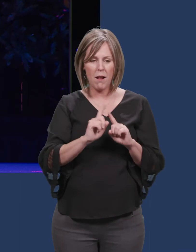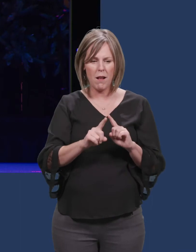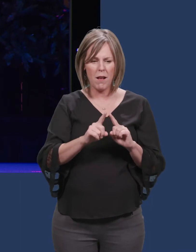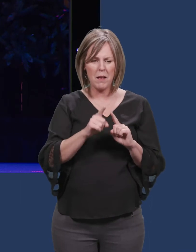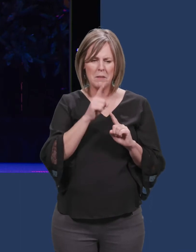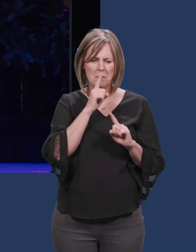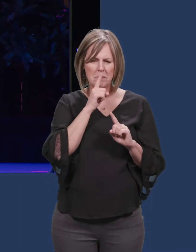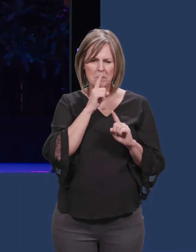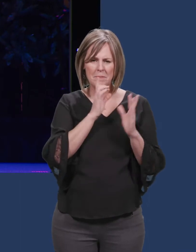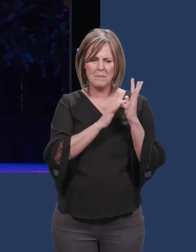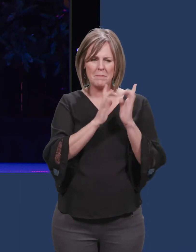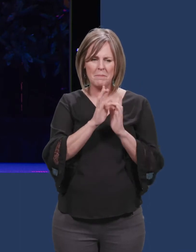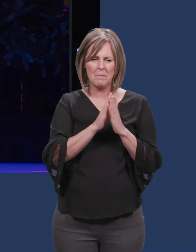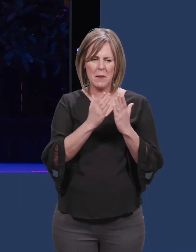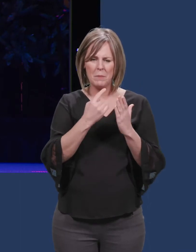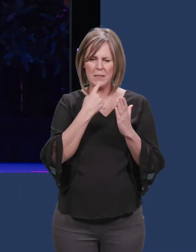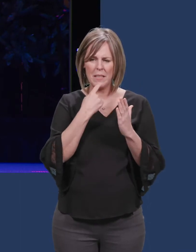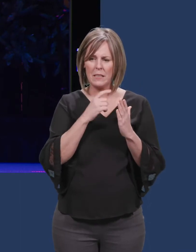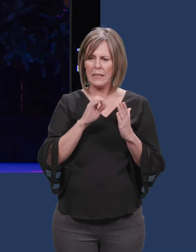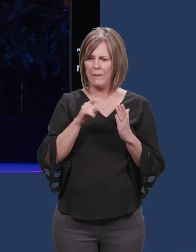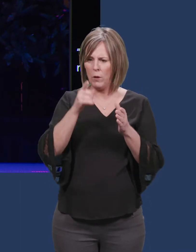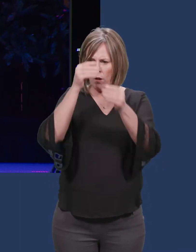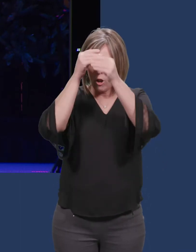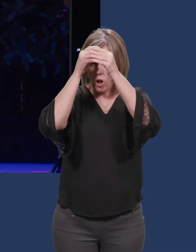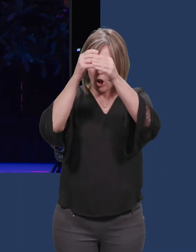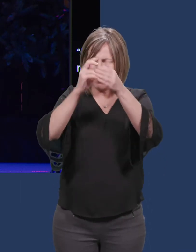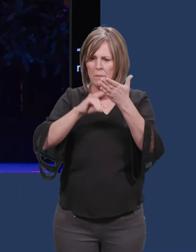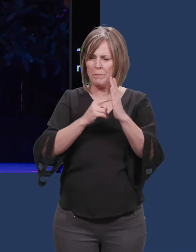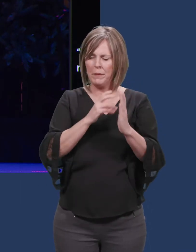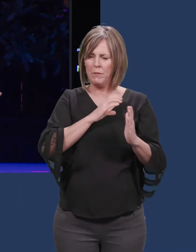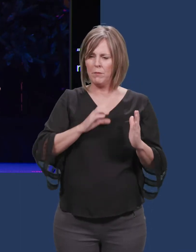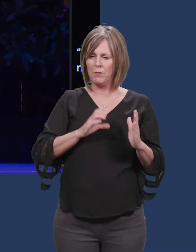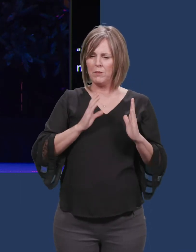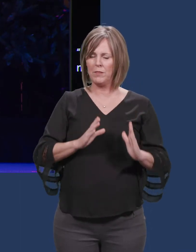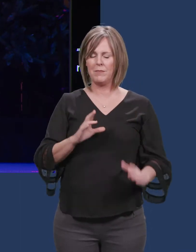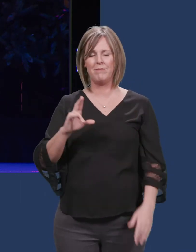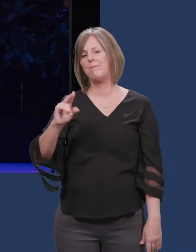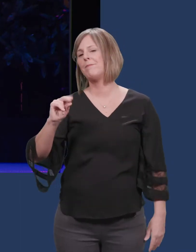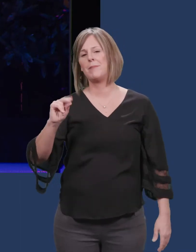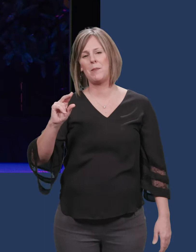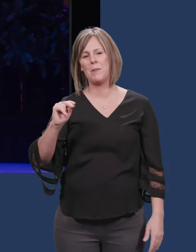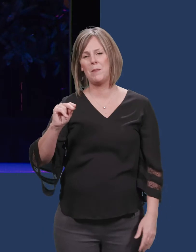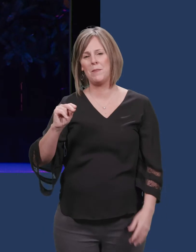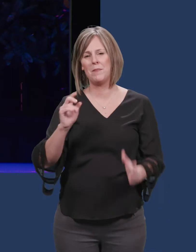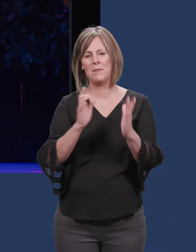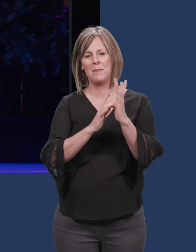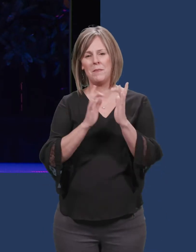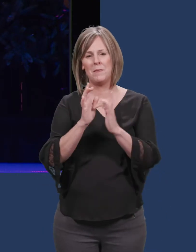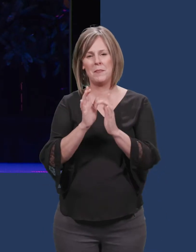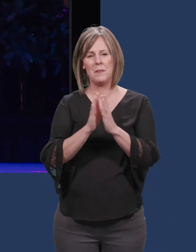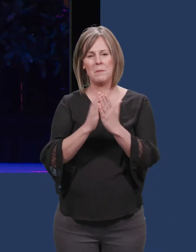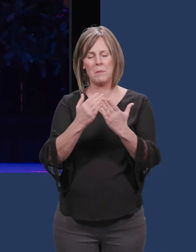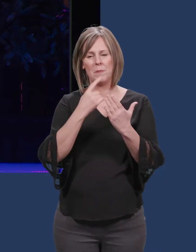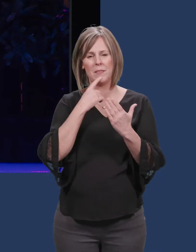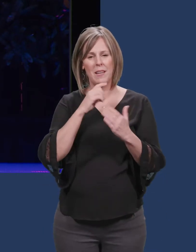a Christian is by how I love. For a long time in my life, I was sure that the mark of a Christian is by that you